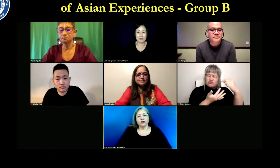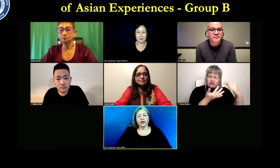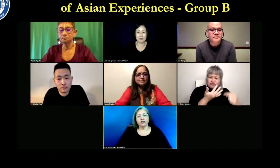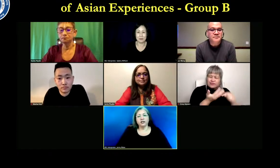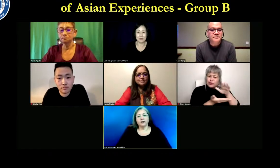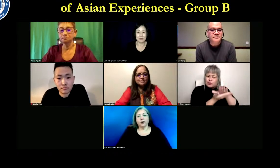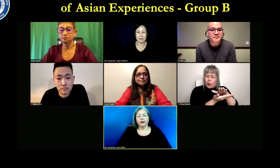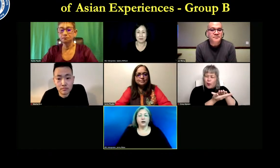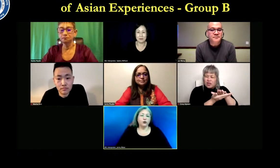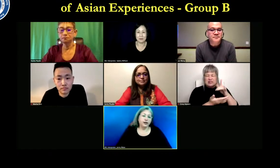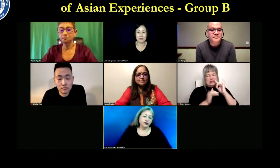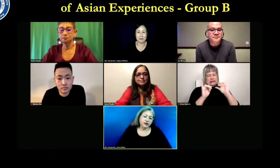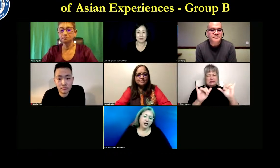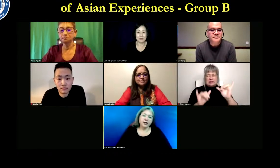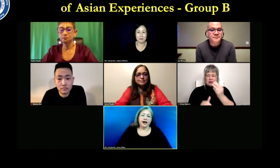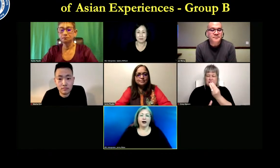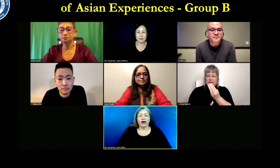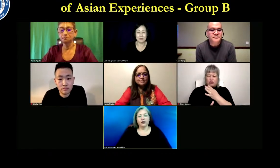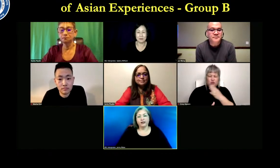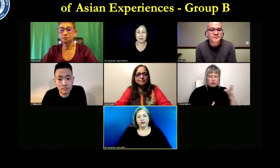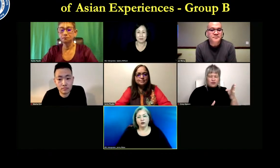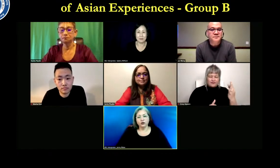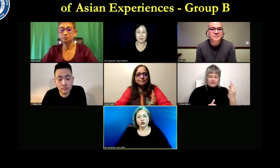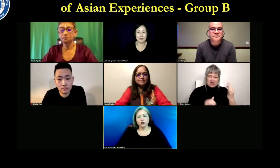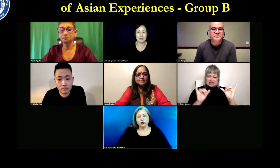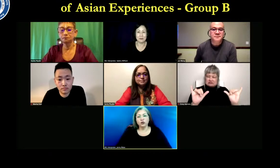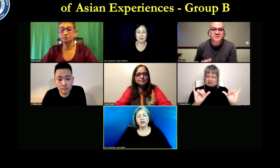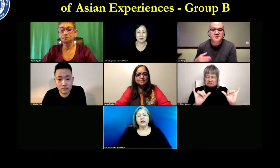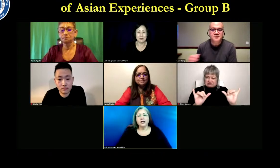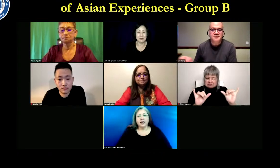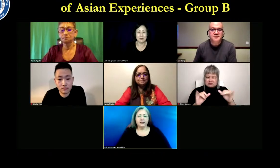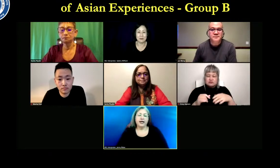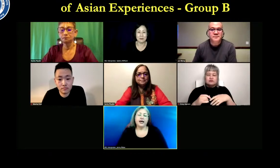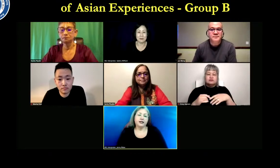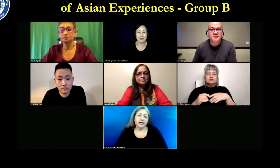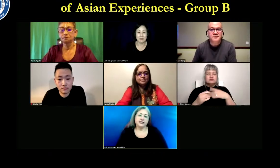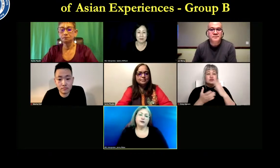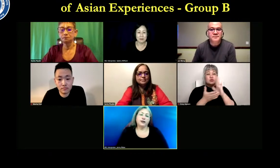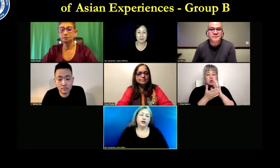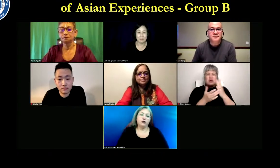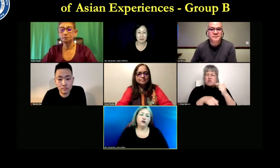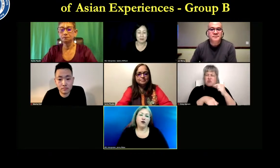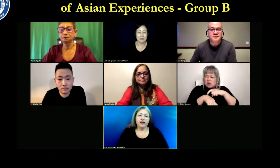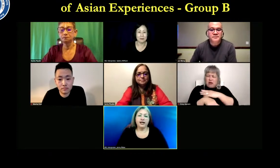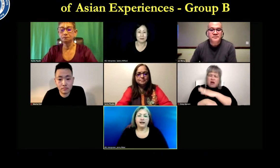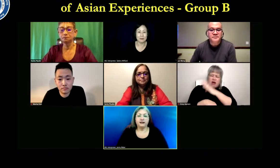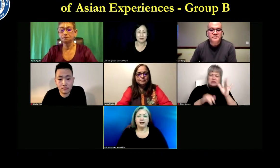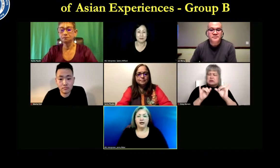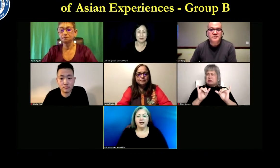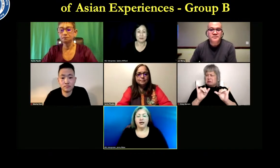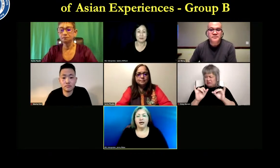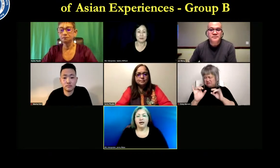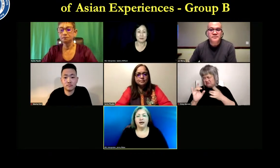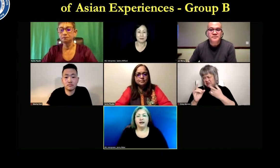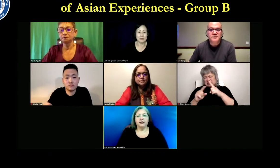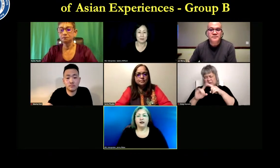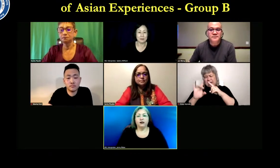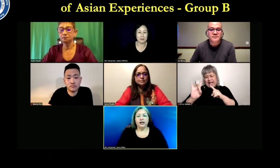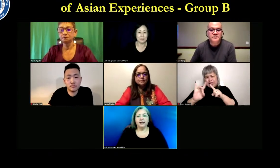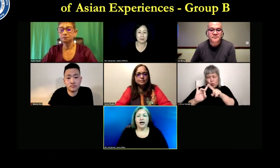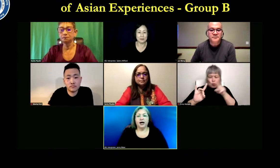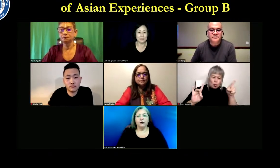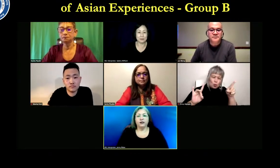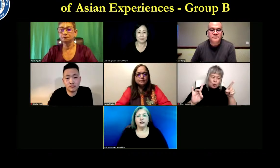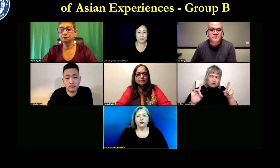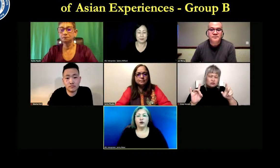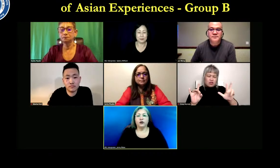to ask questions about what their week looked like, how did they do school, and they had classes Monday through Fridays, and their